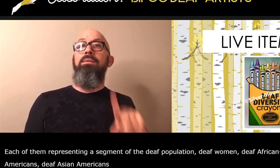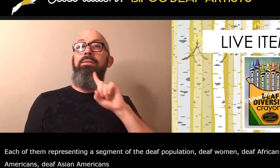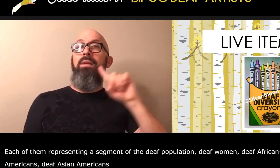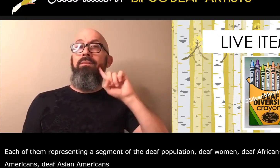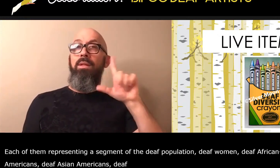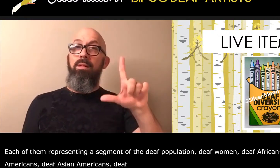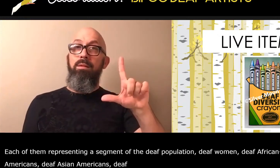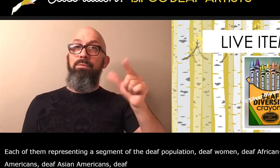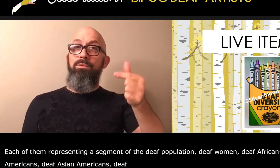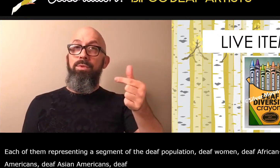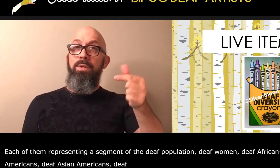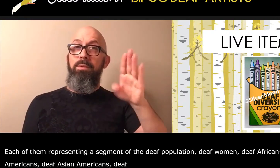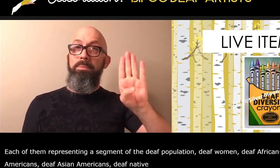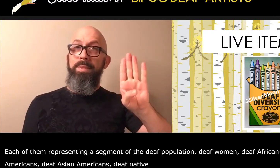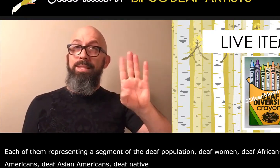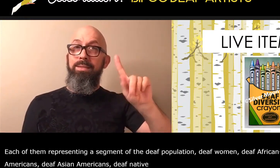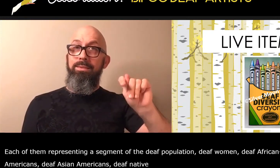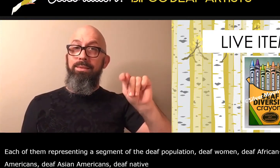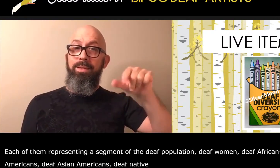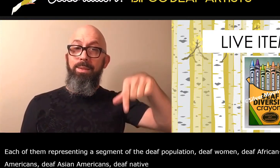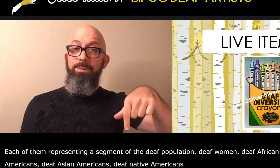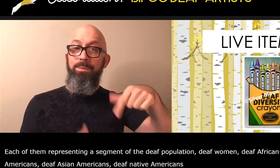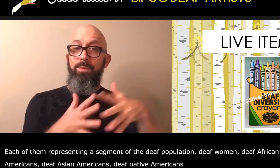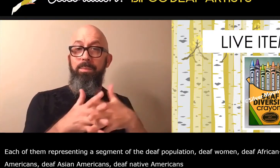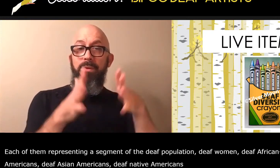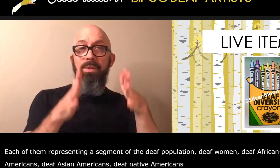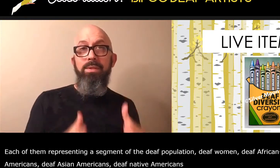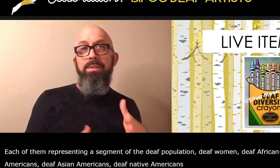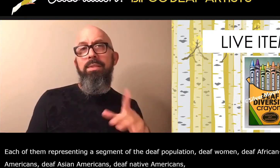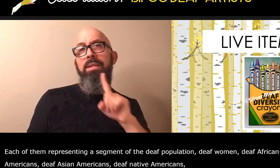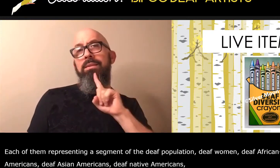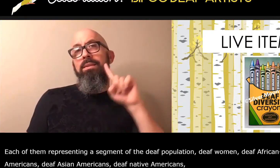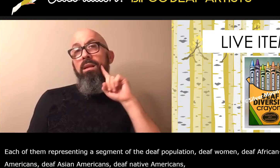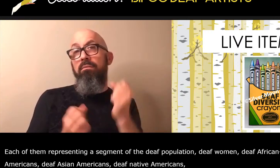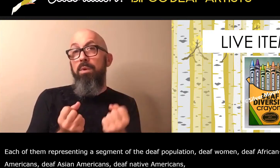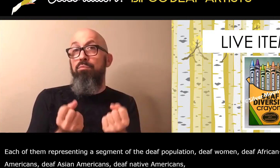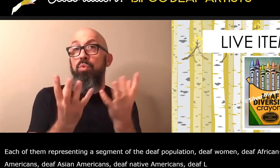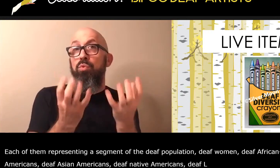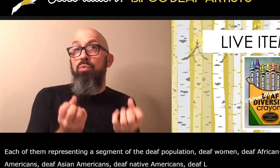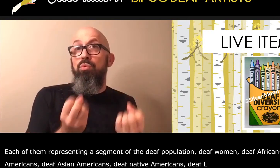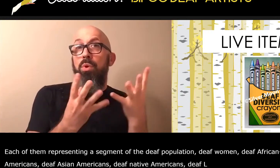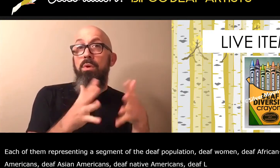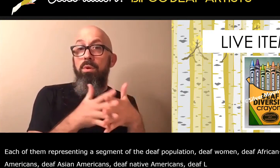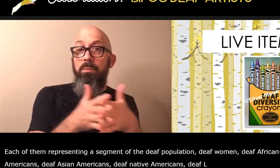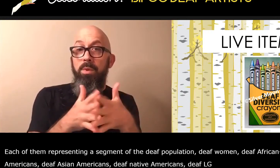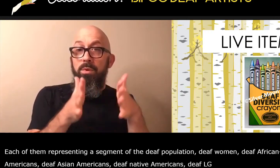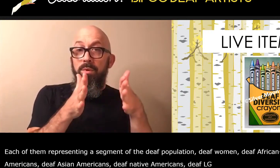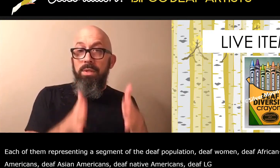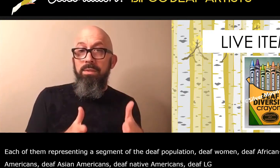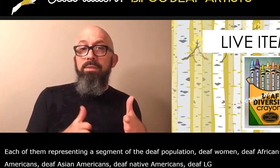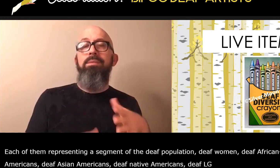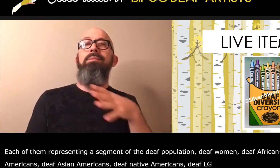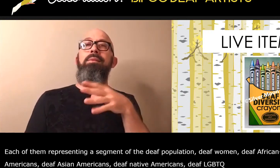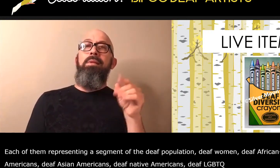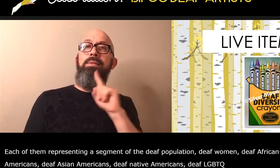Native Americans, deaf LGBTQ Americans, and